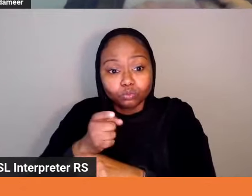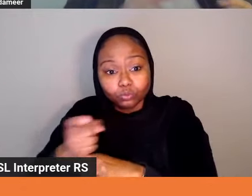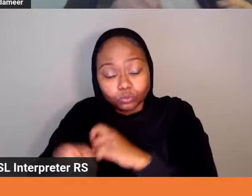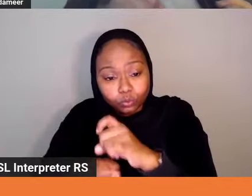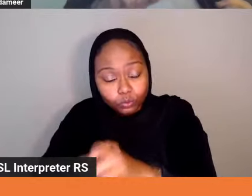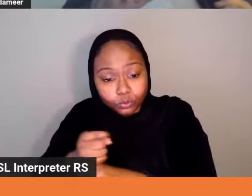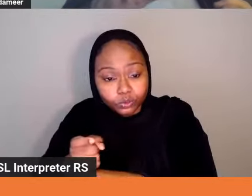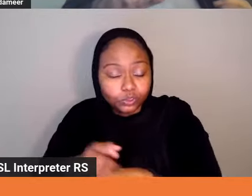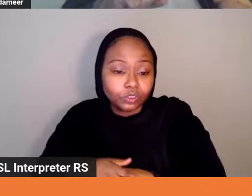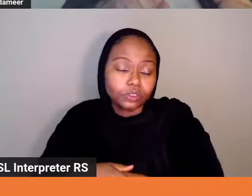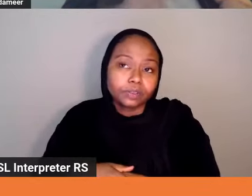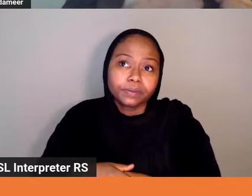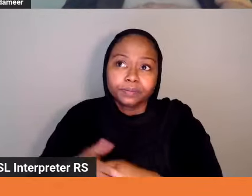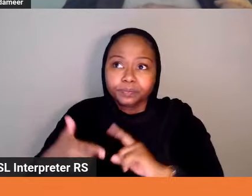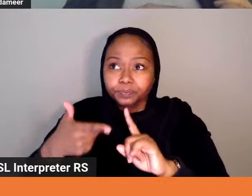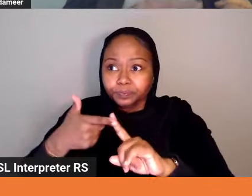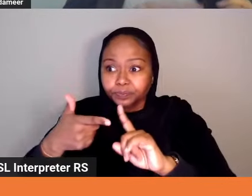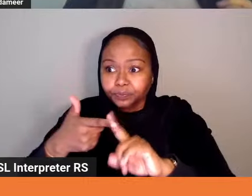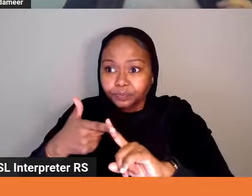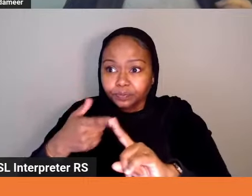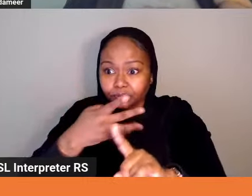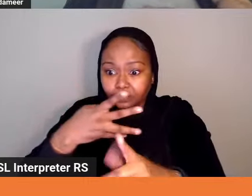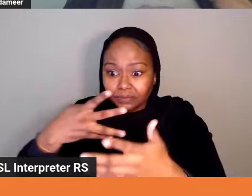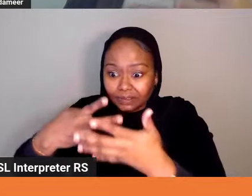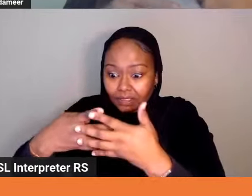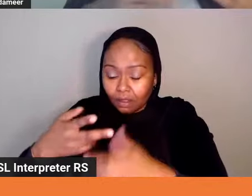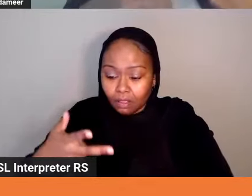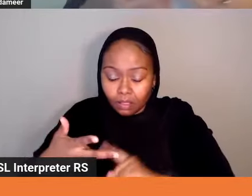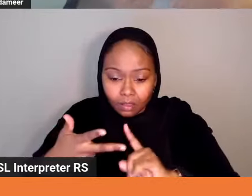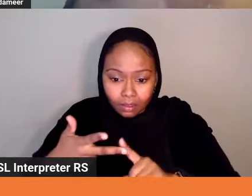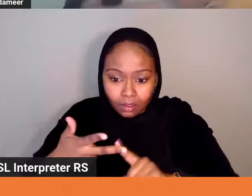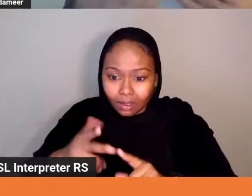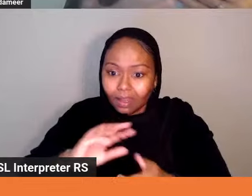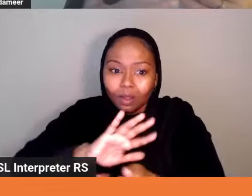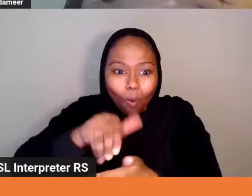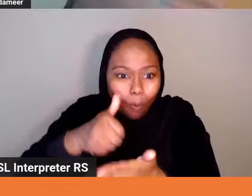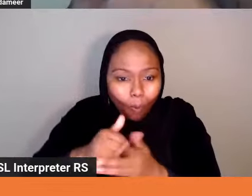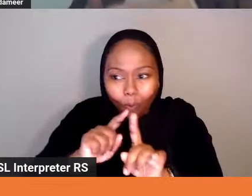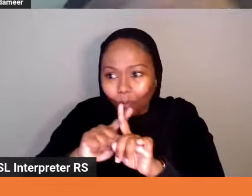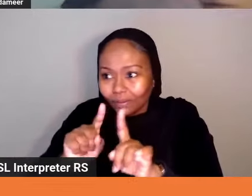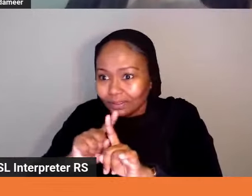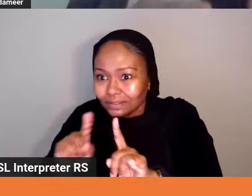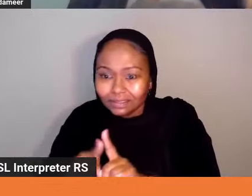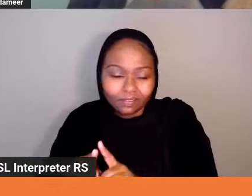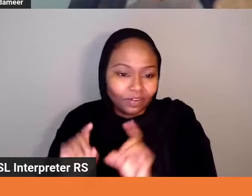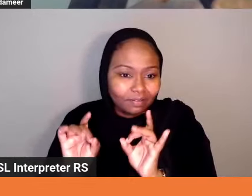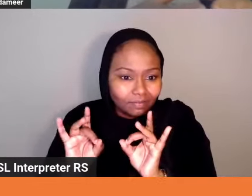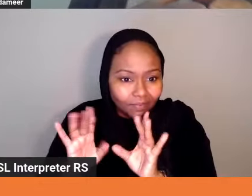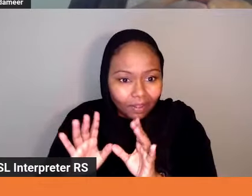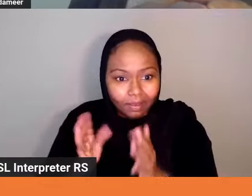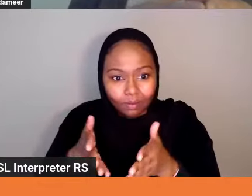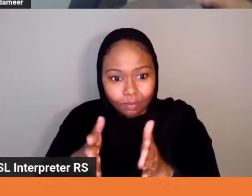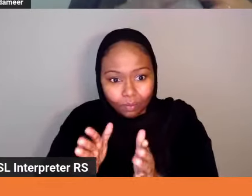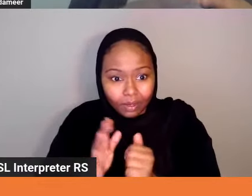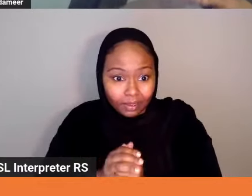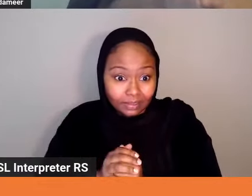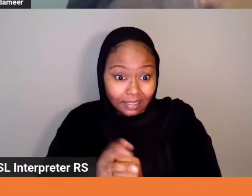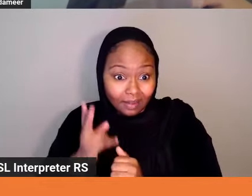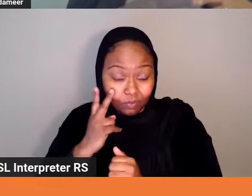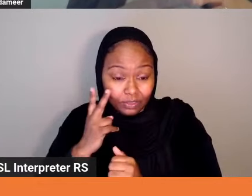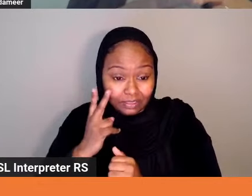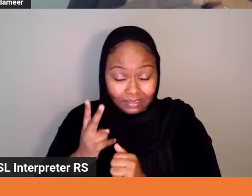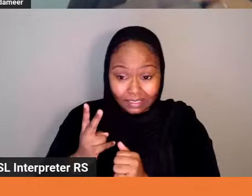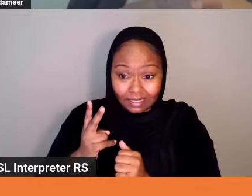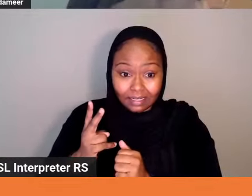arbitrary detention, and all the violations and the development. If we review the development of the